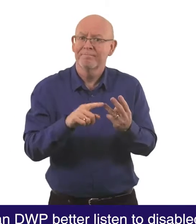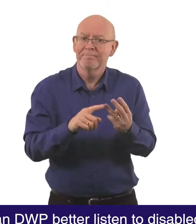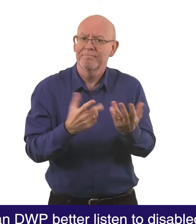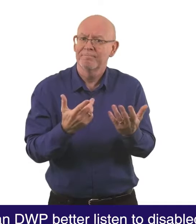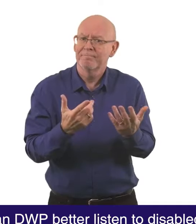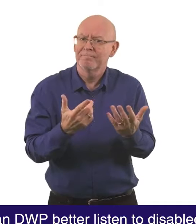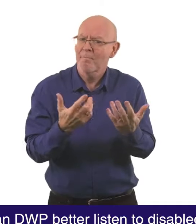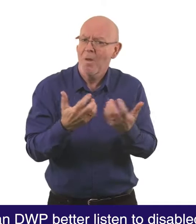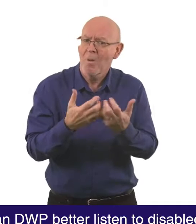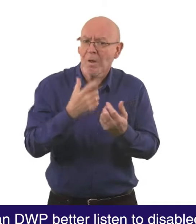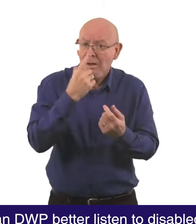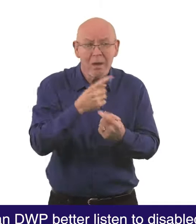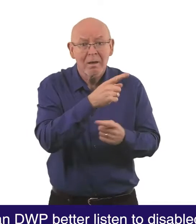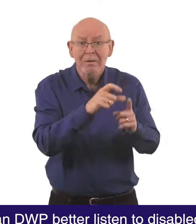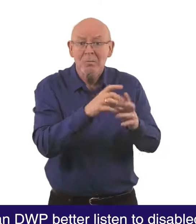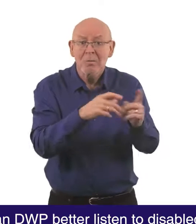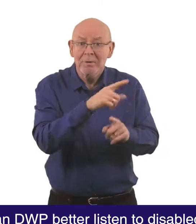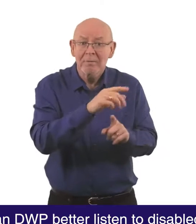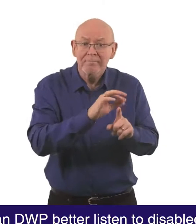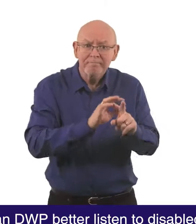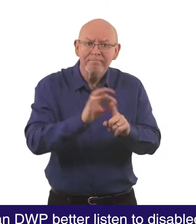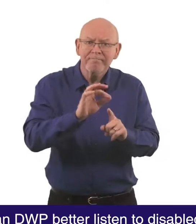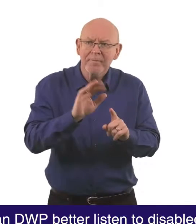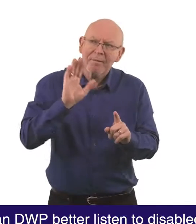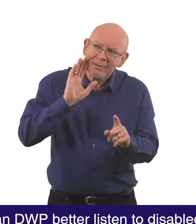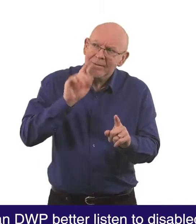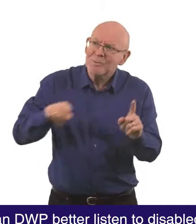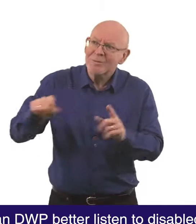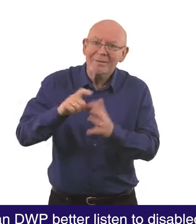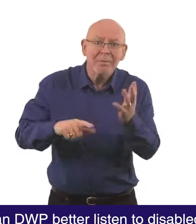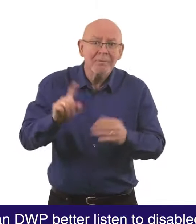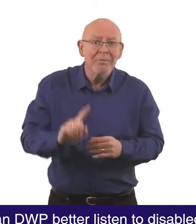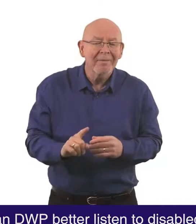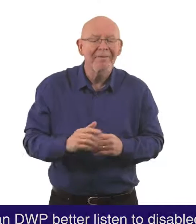Number 3. How can DWP better listen to disabled people?